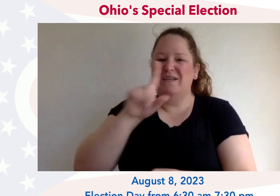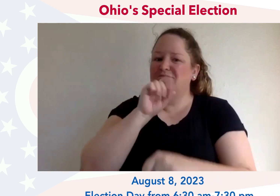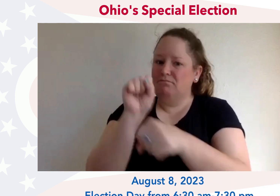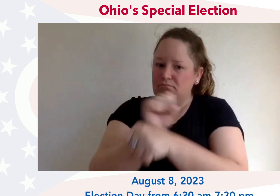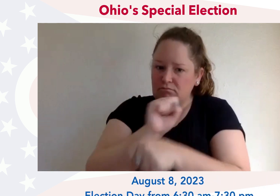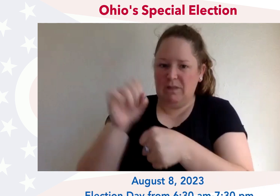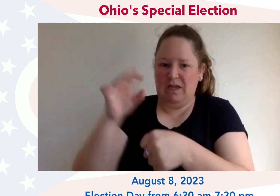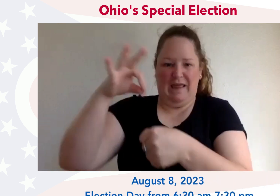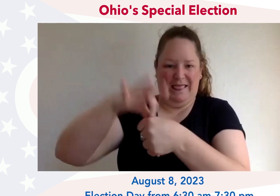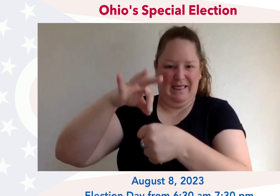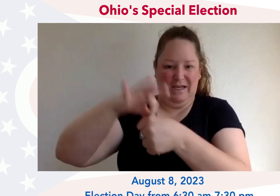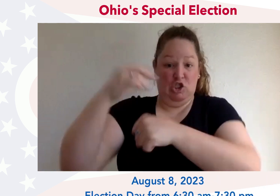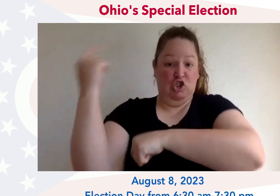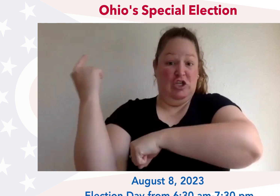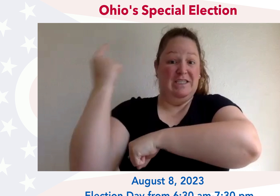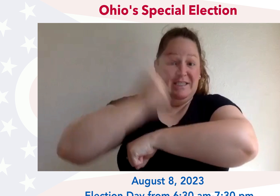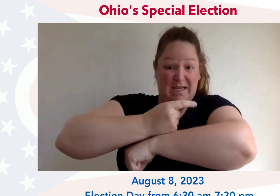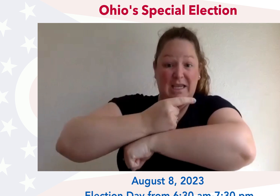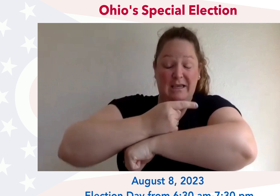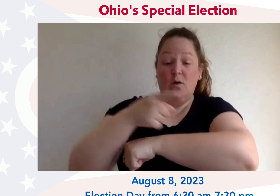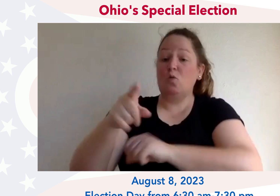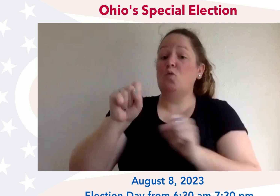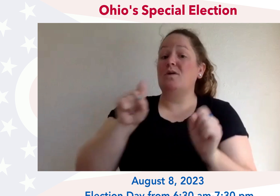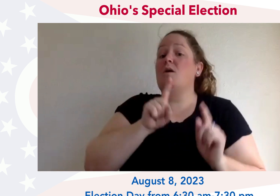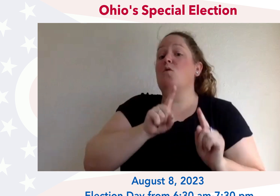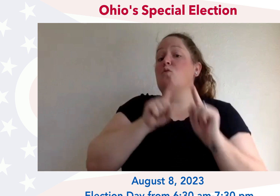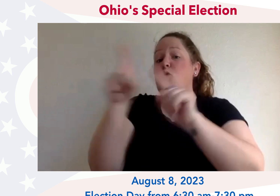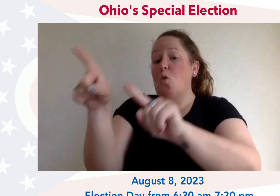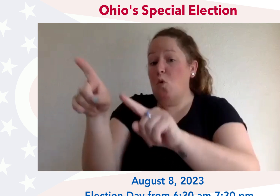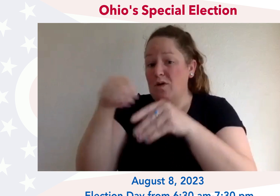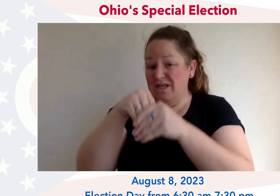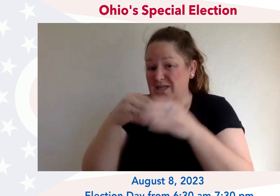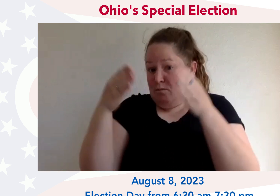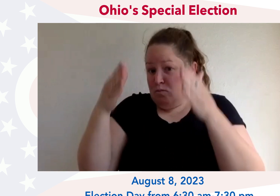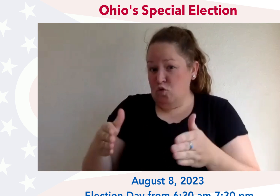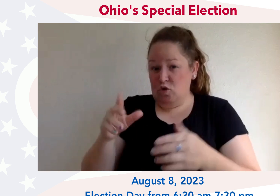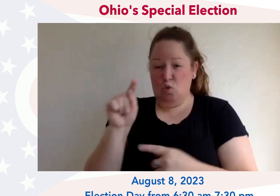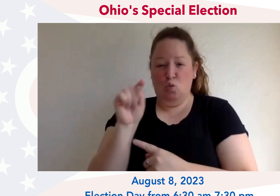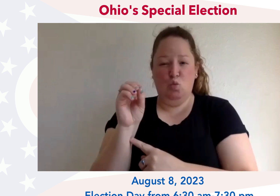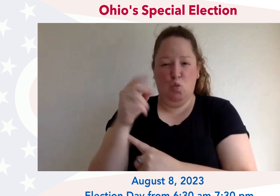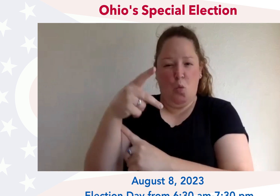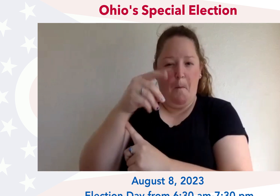And August 8th, 2023 is Election Day.